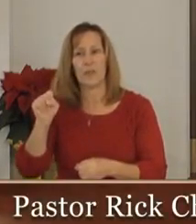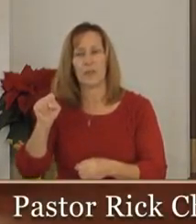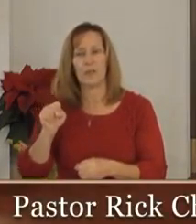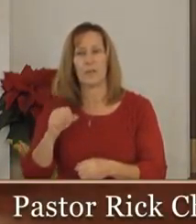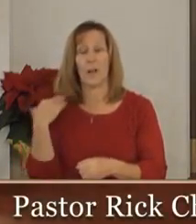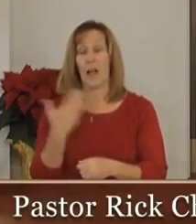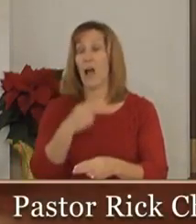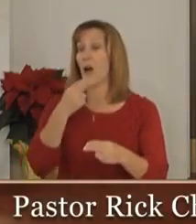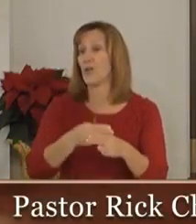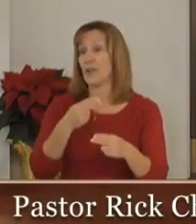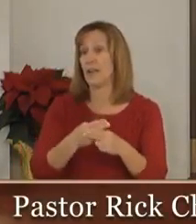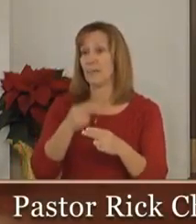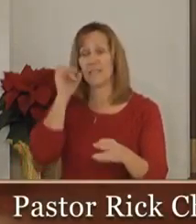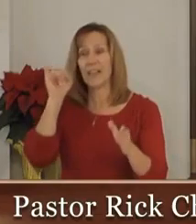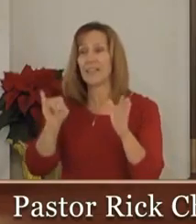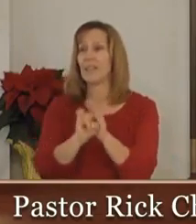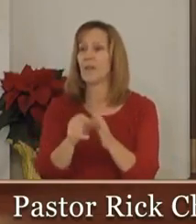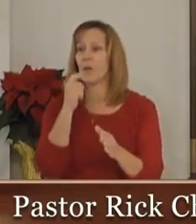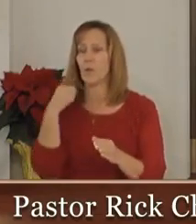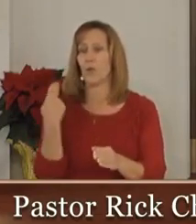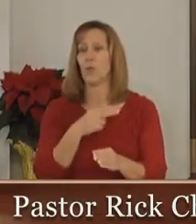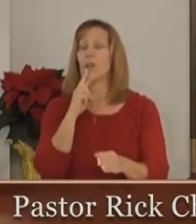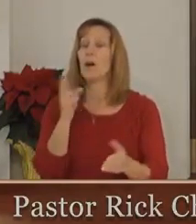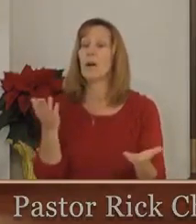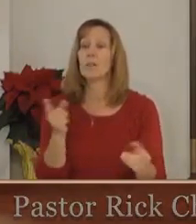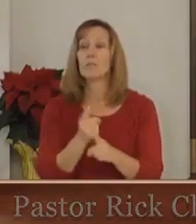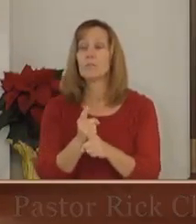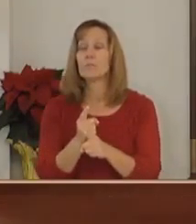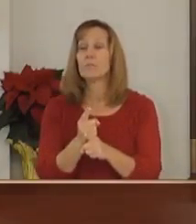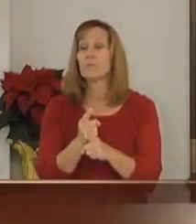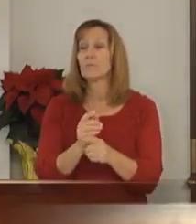Well, our names identify who we are.